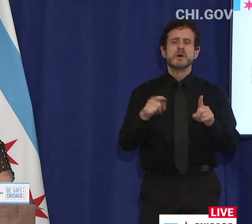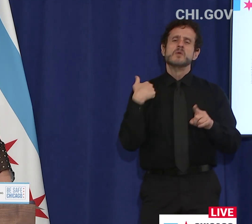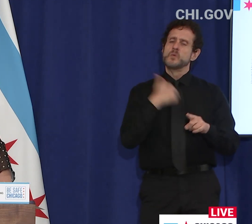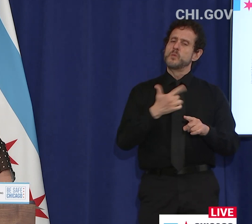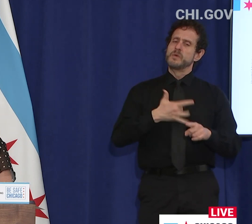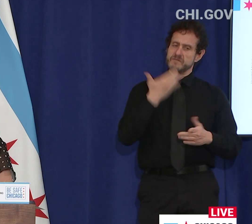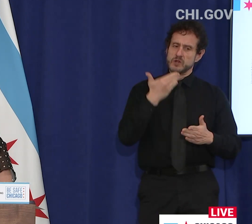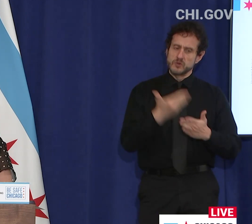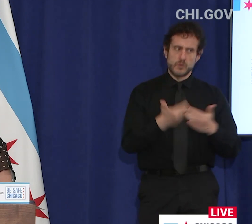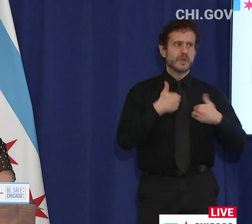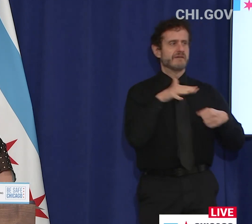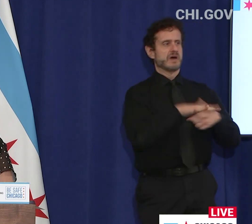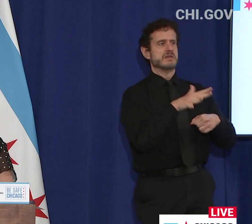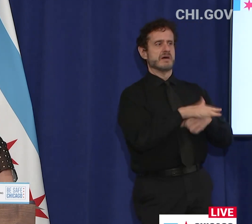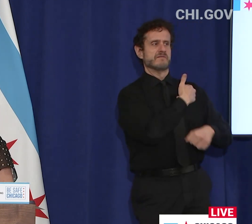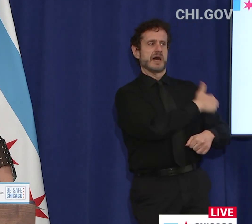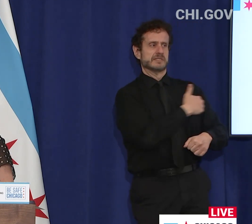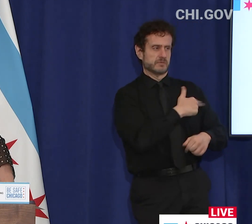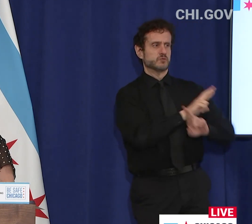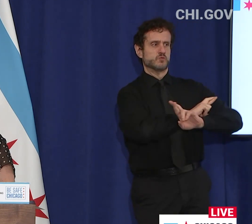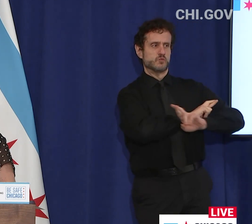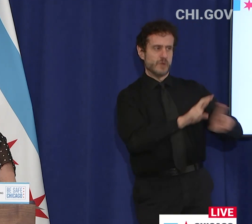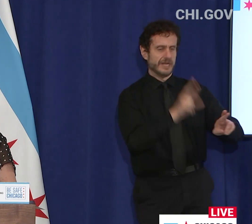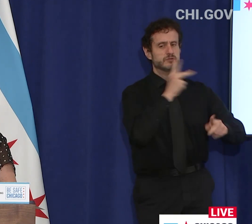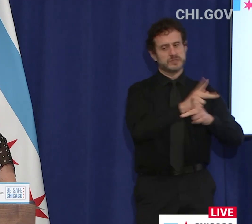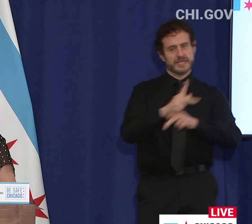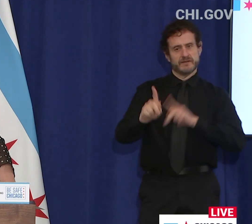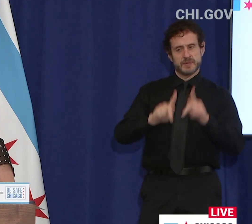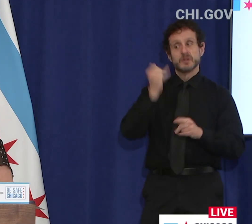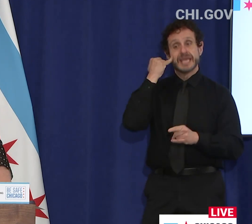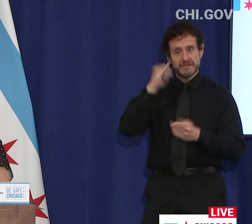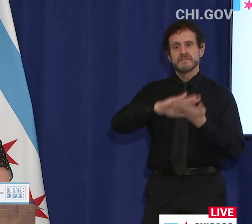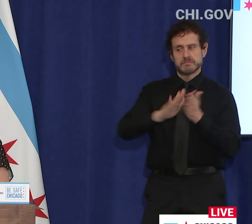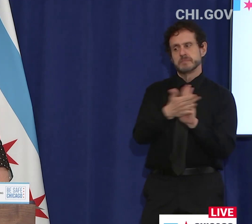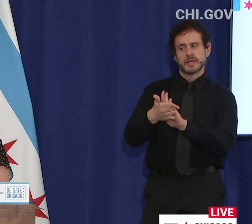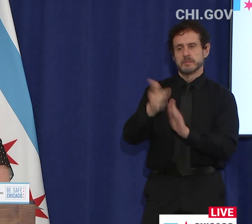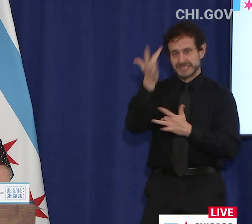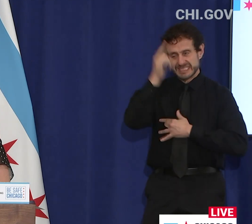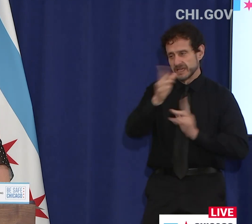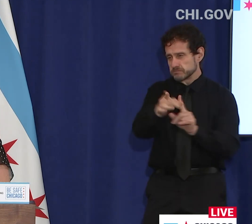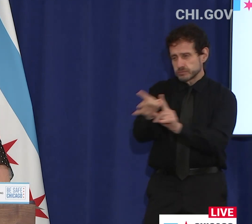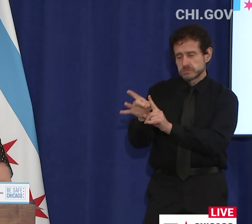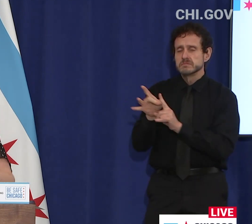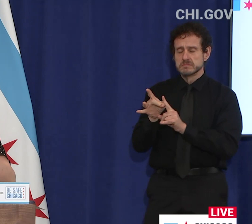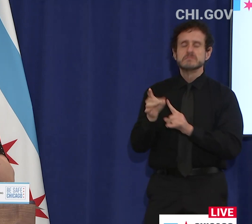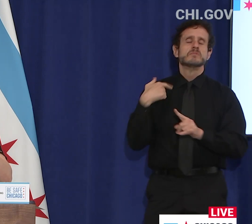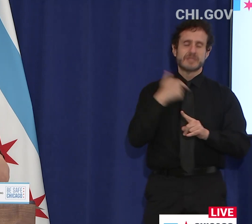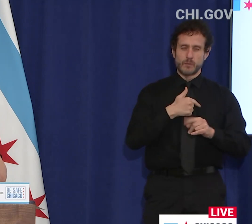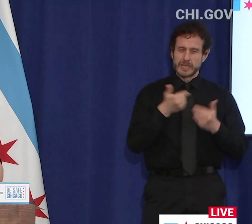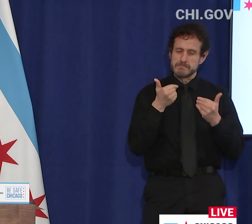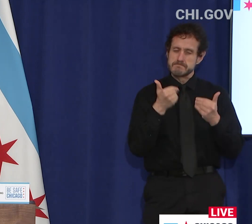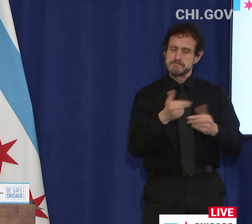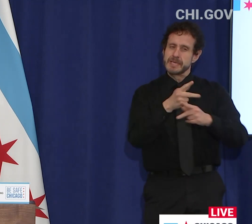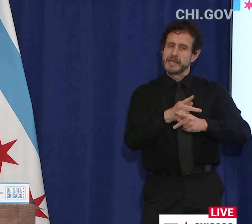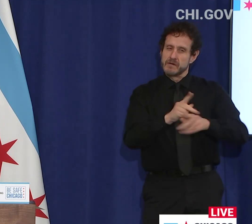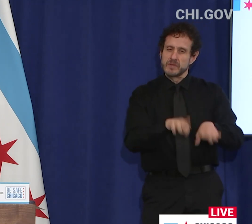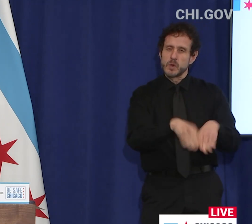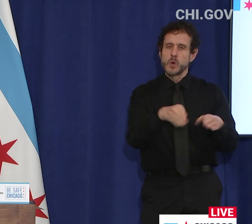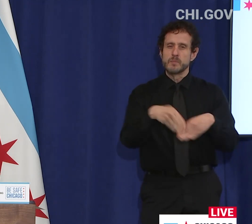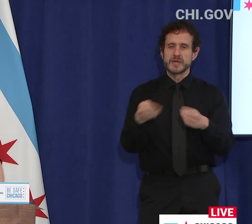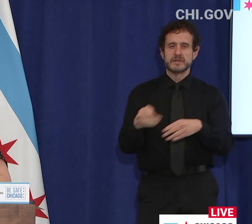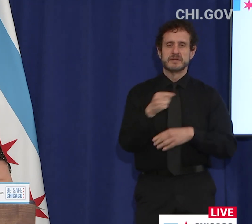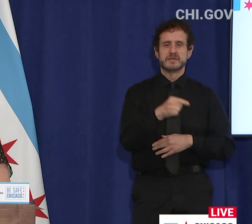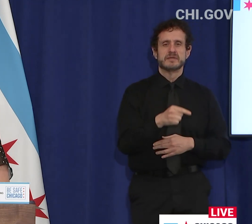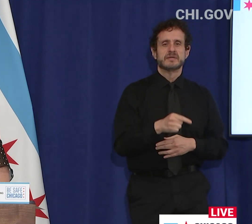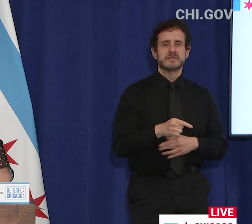cautiously reopening phase. Our ICU occupancy, you can see here, is stable,